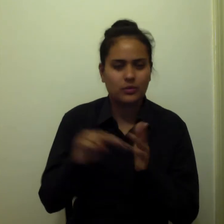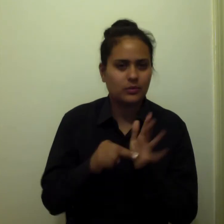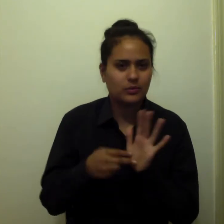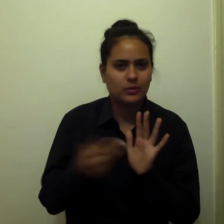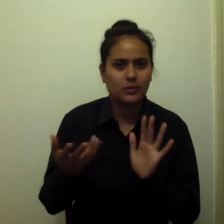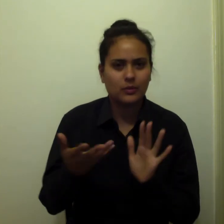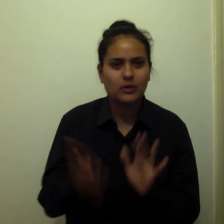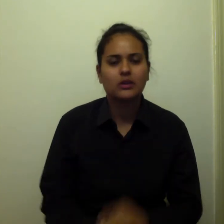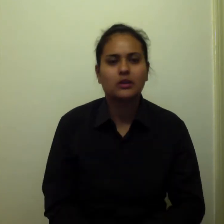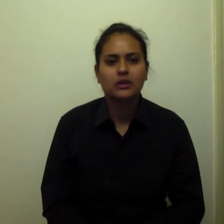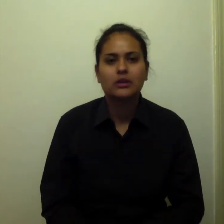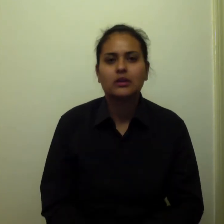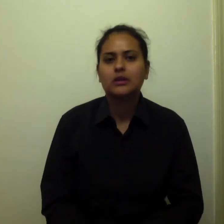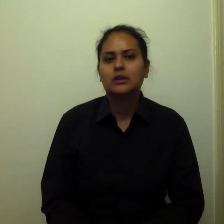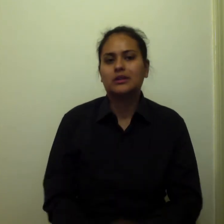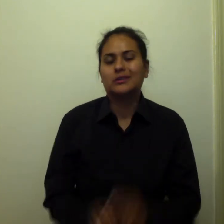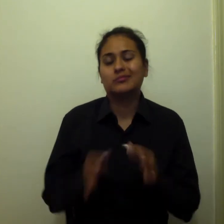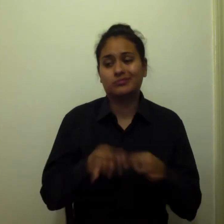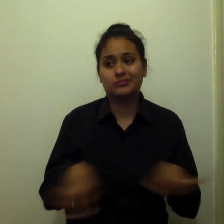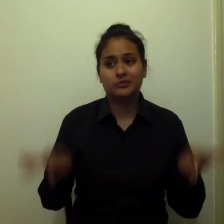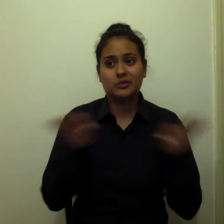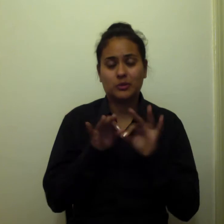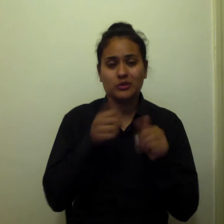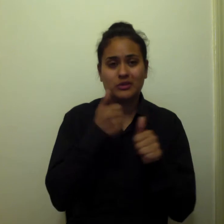It's very important individual in medieval Europe.